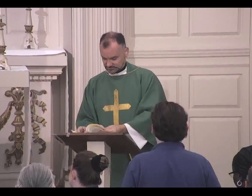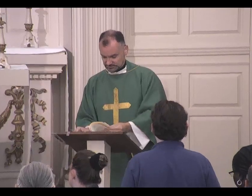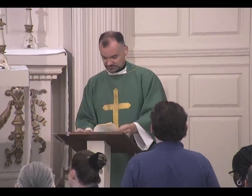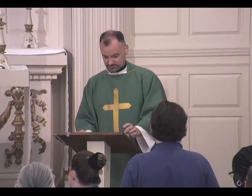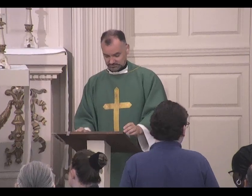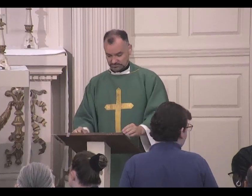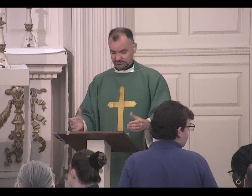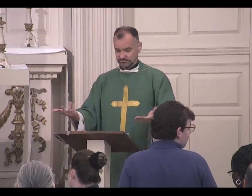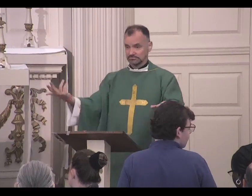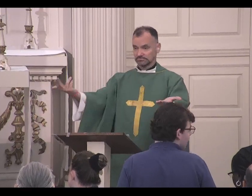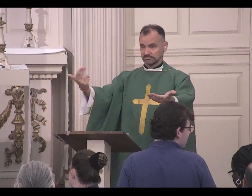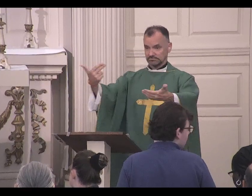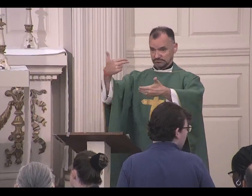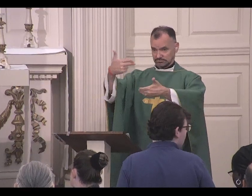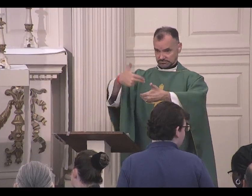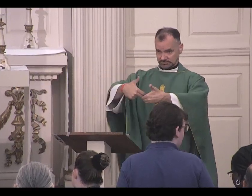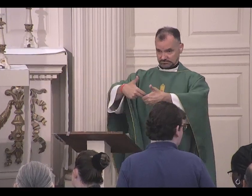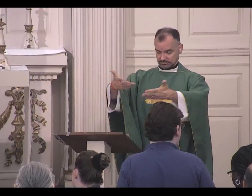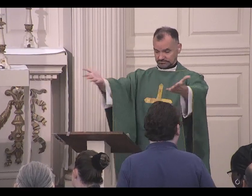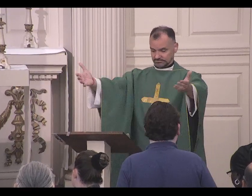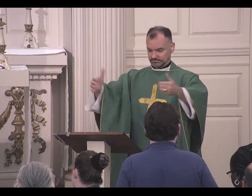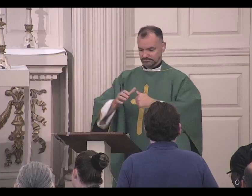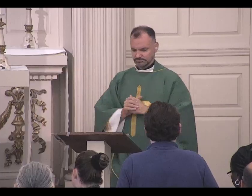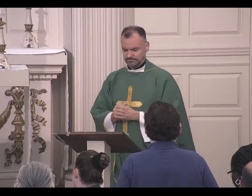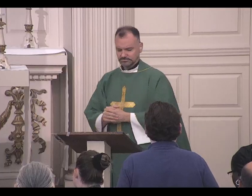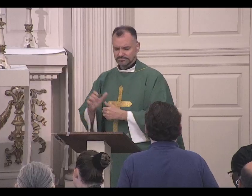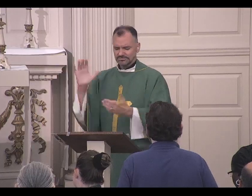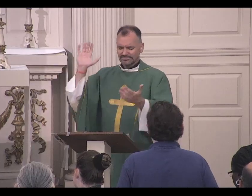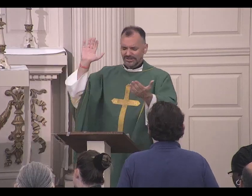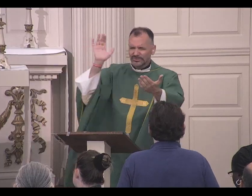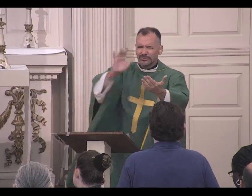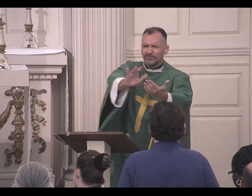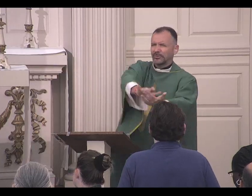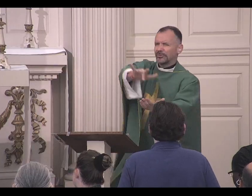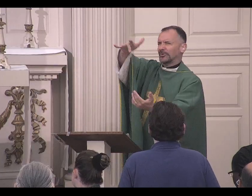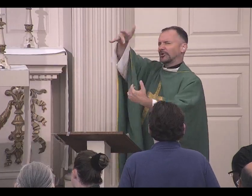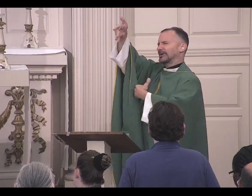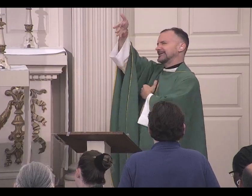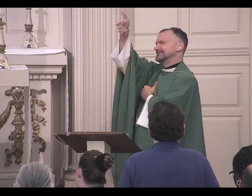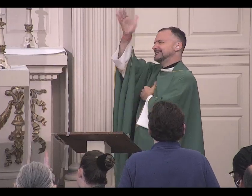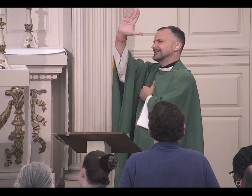To God in the highest,